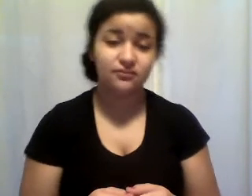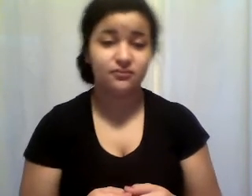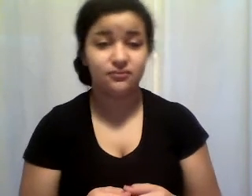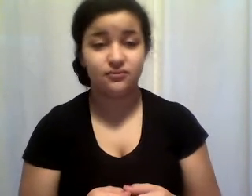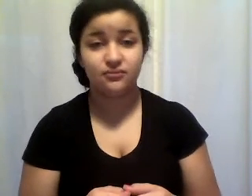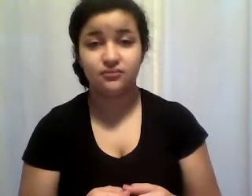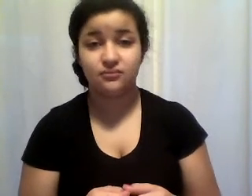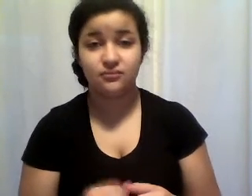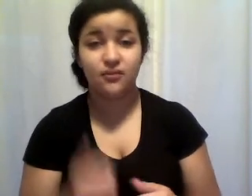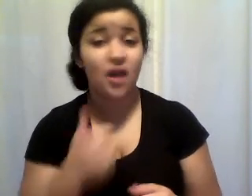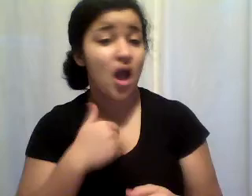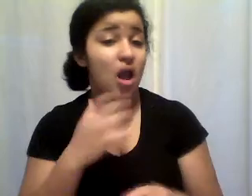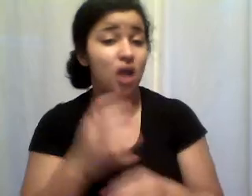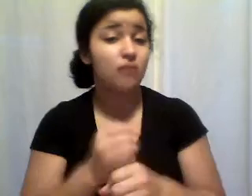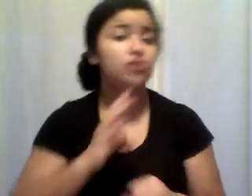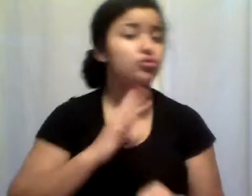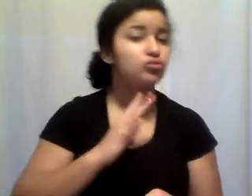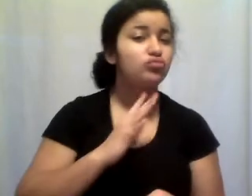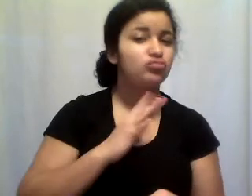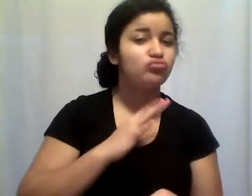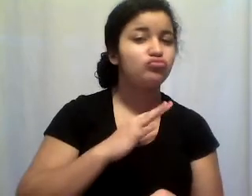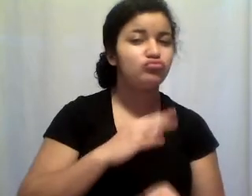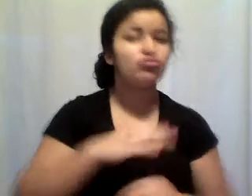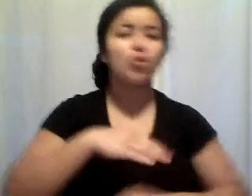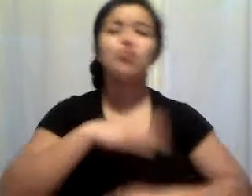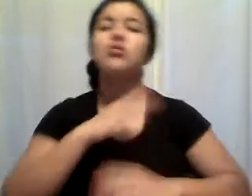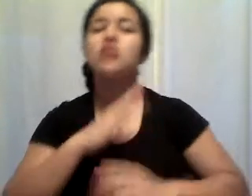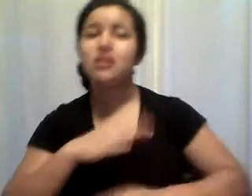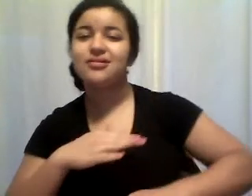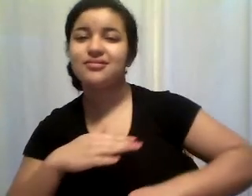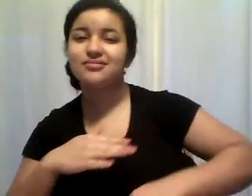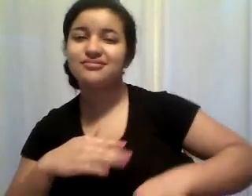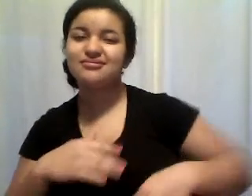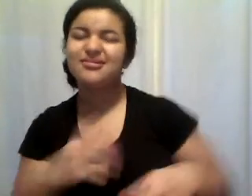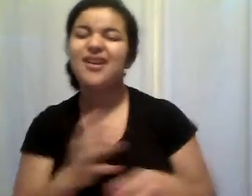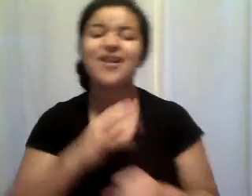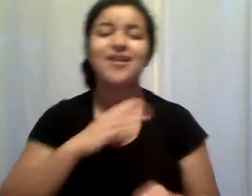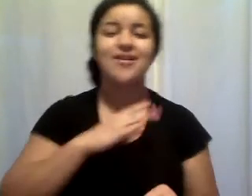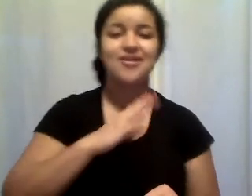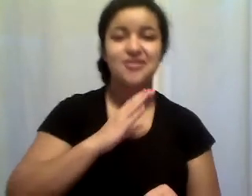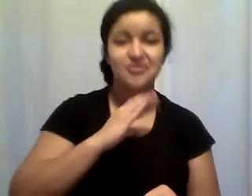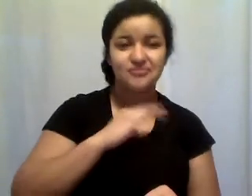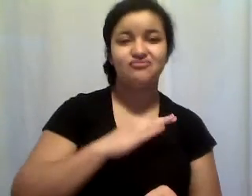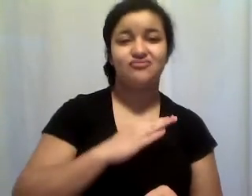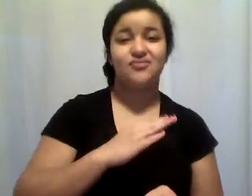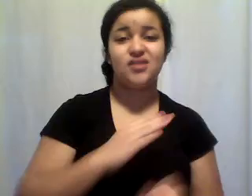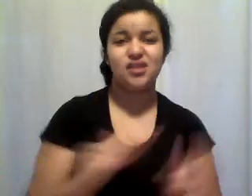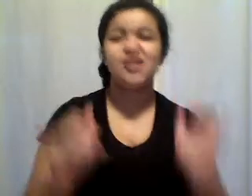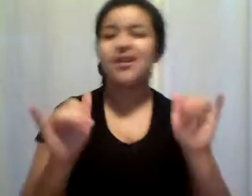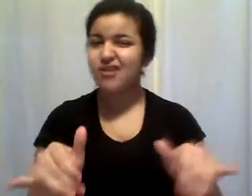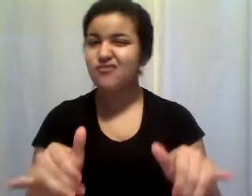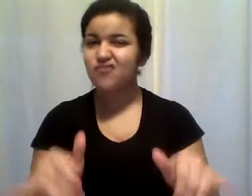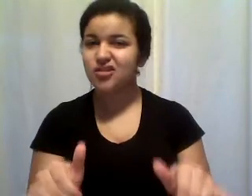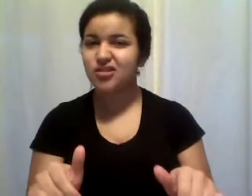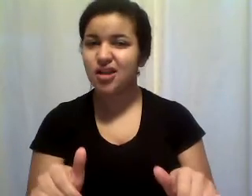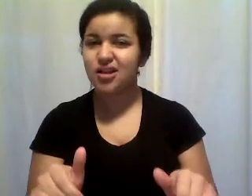I gotta be cool, relax, get hip, get on my track,